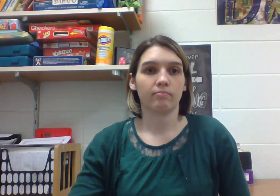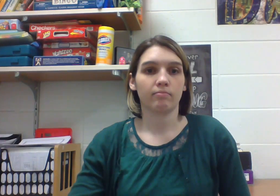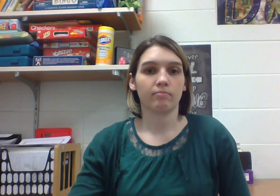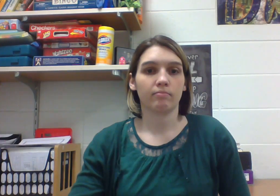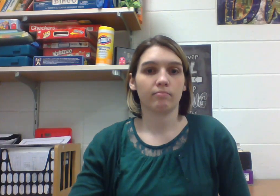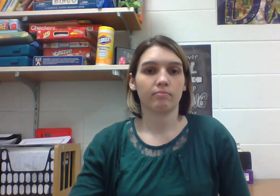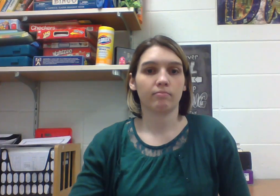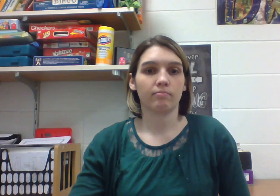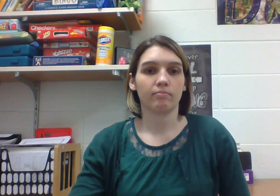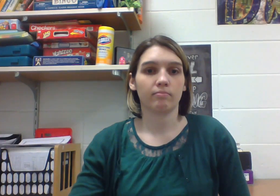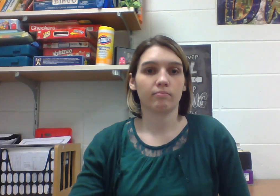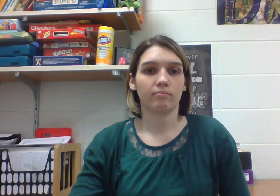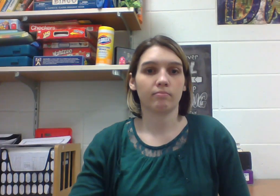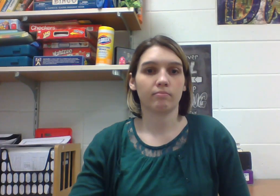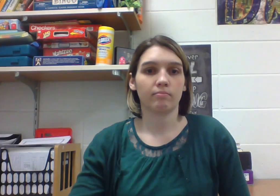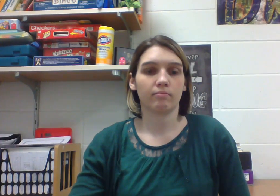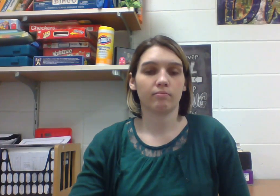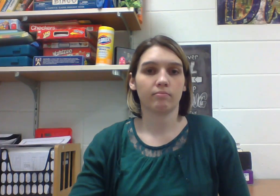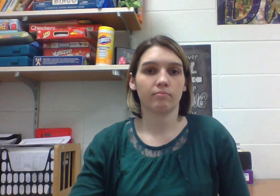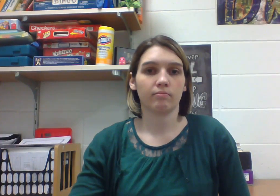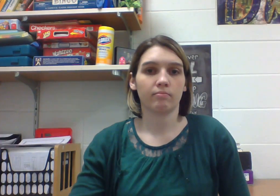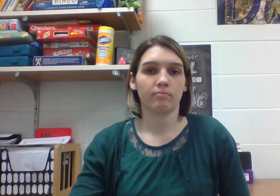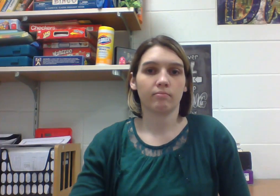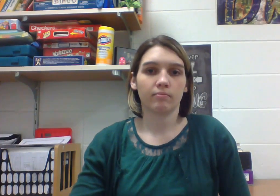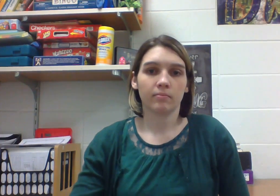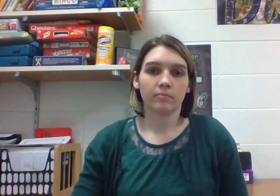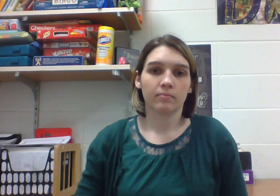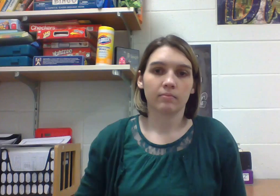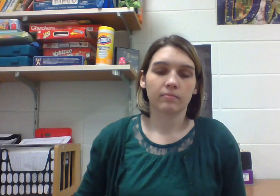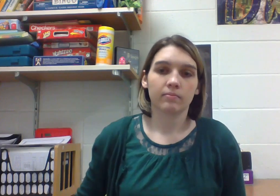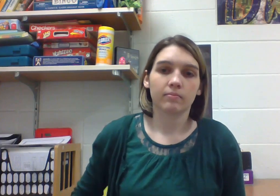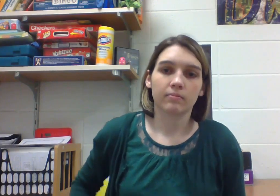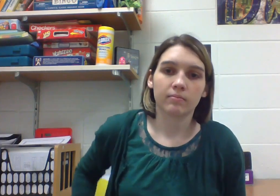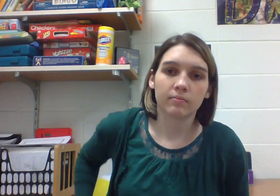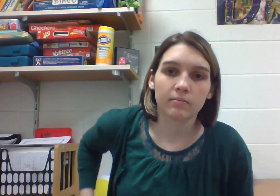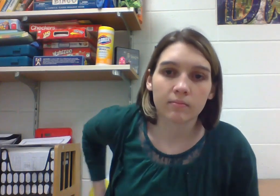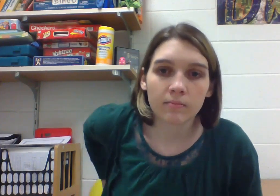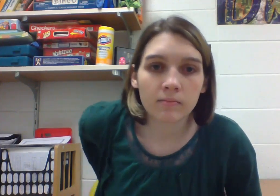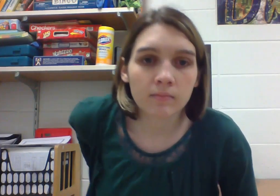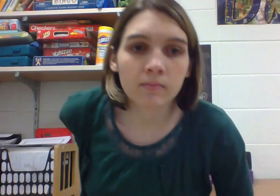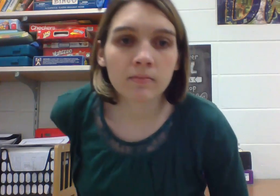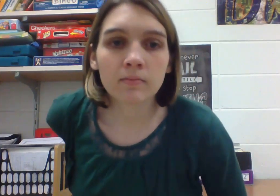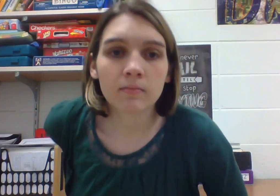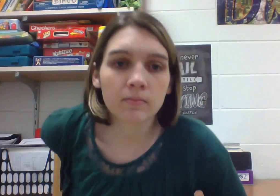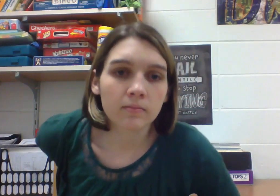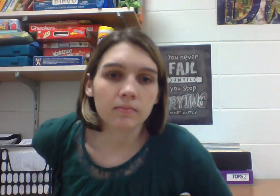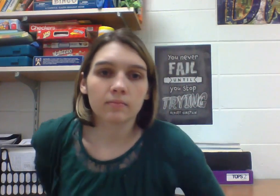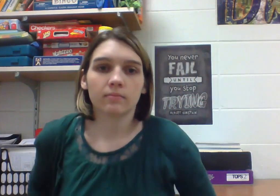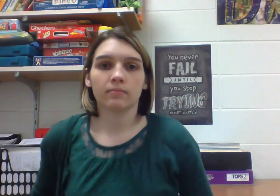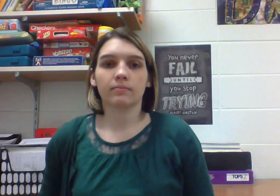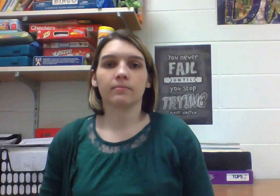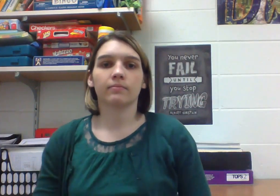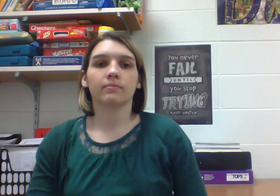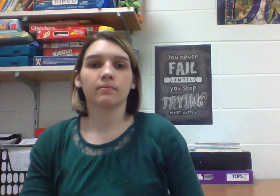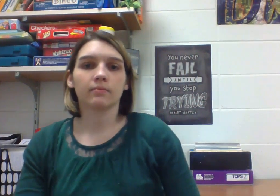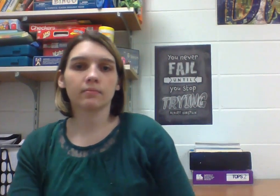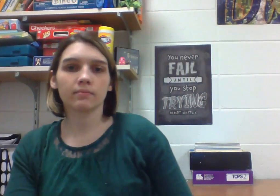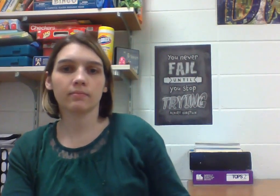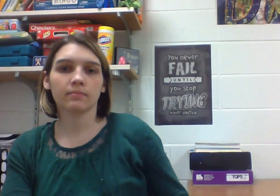The large intestine is going to receive material from the small intestine, and primarily when we talk about material in the large intestines, even